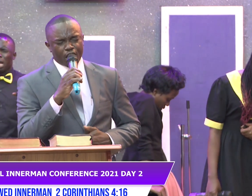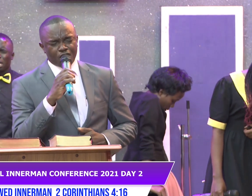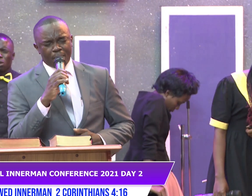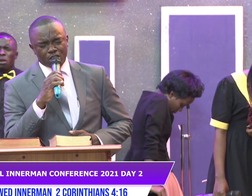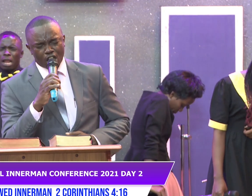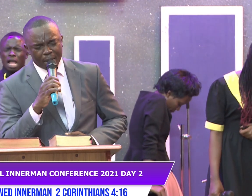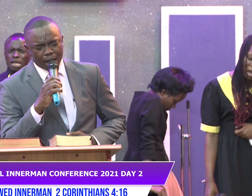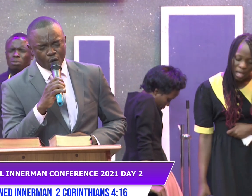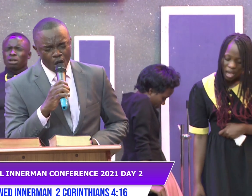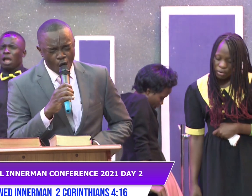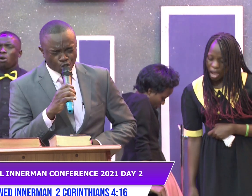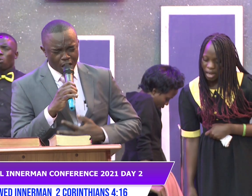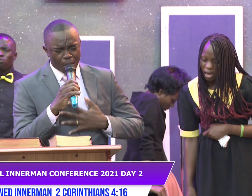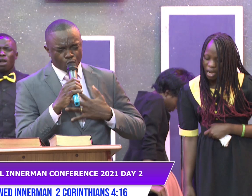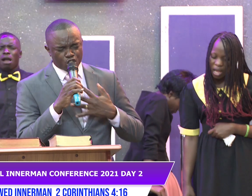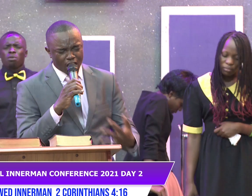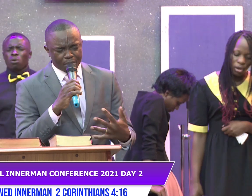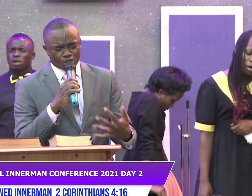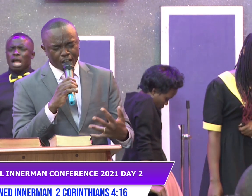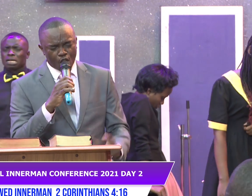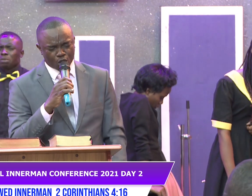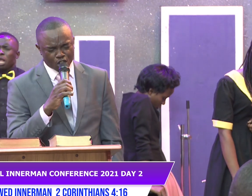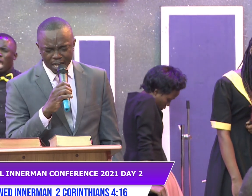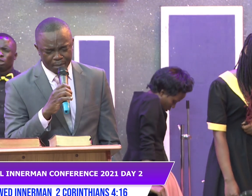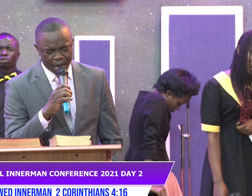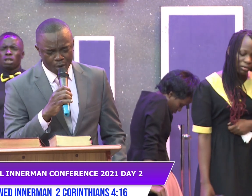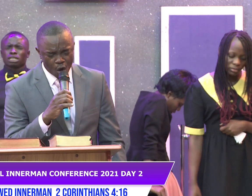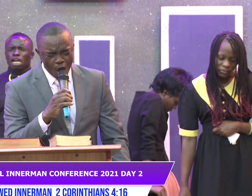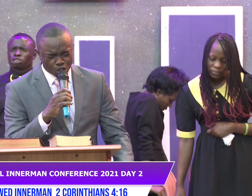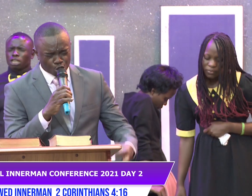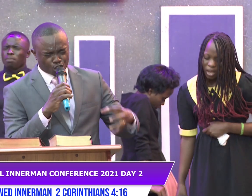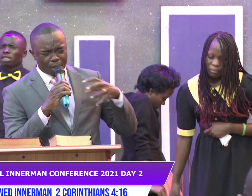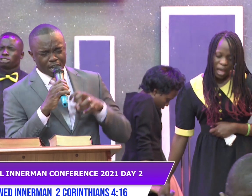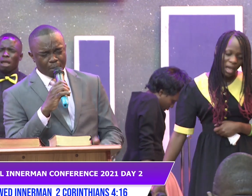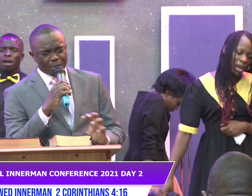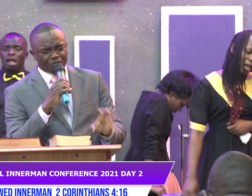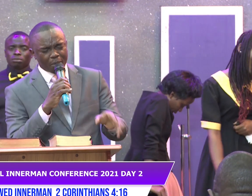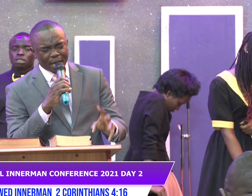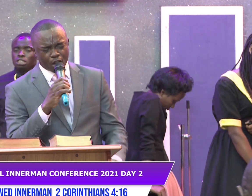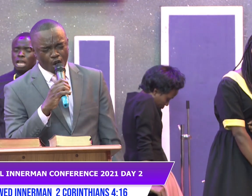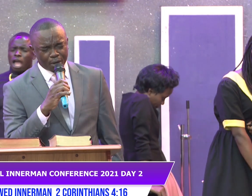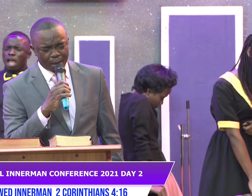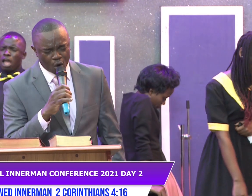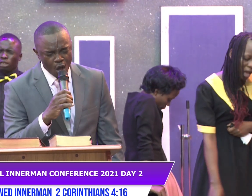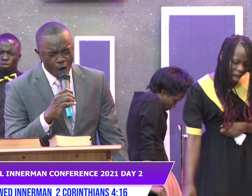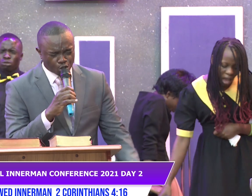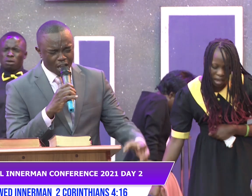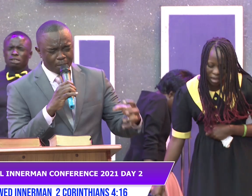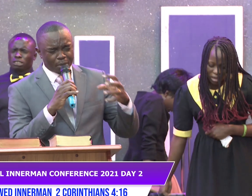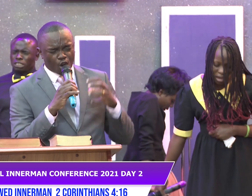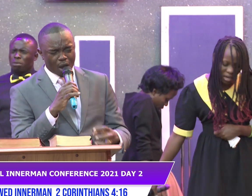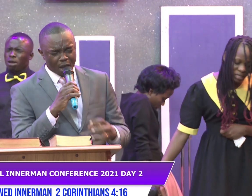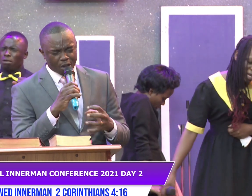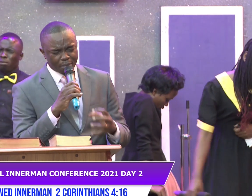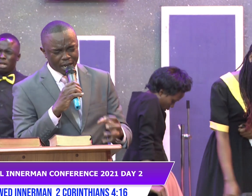okolokota emige gyamasamalamu otoyamba okusala byetulina okusala ebiramu otuse ebigambo byaffe bibereko obulamu